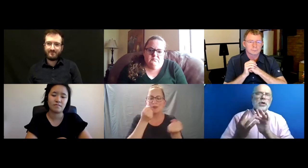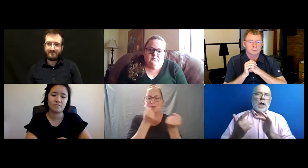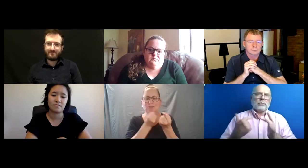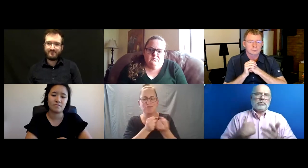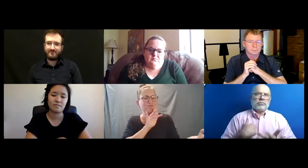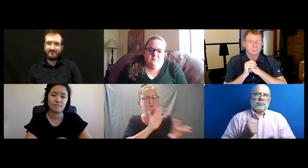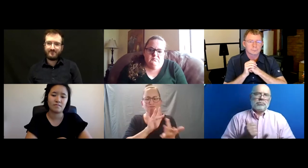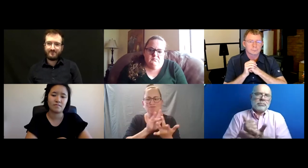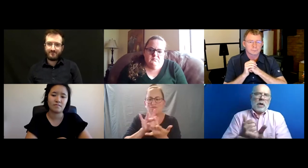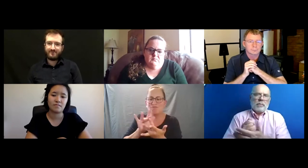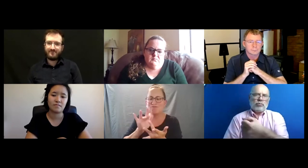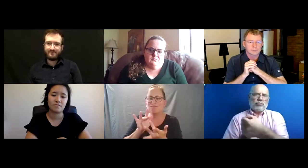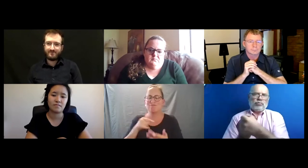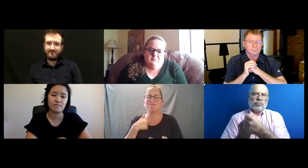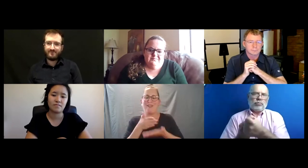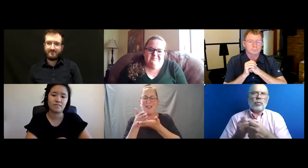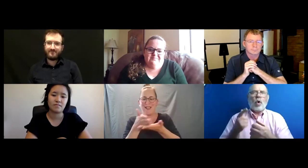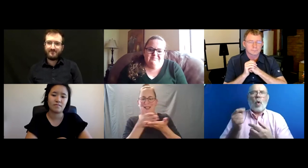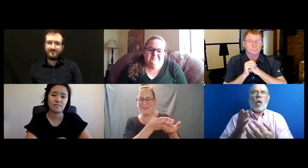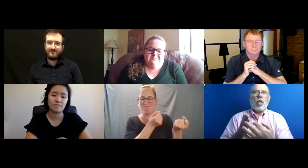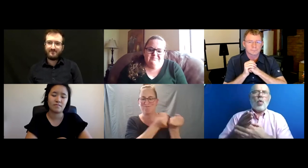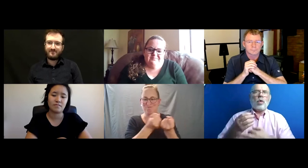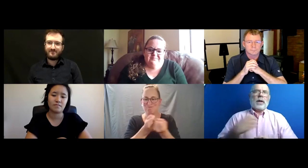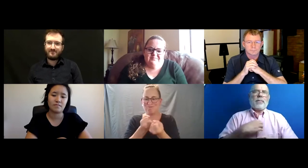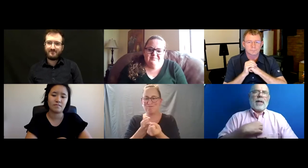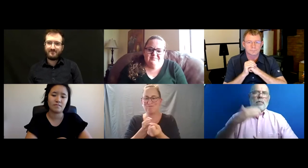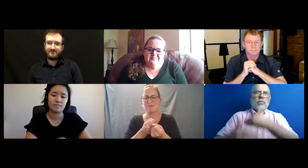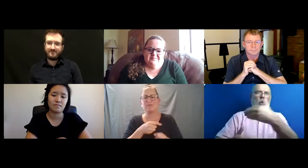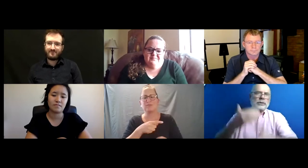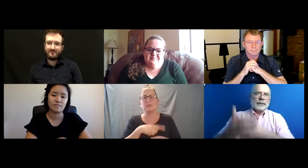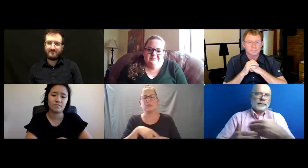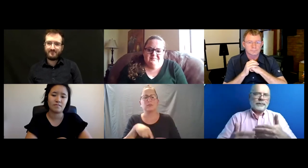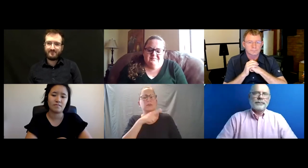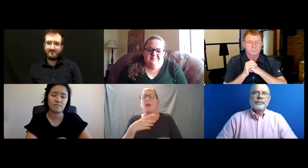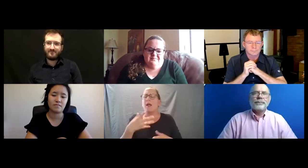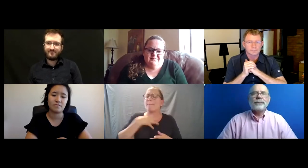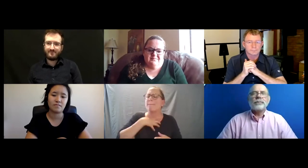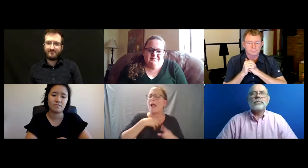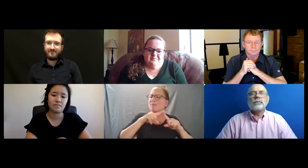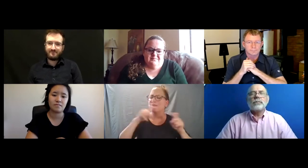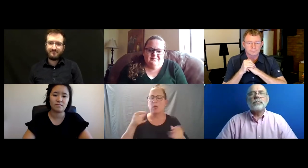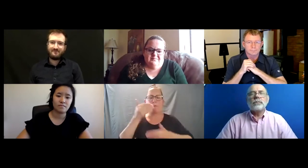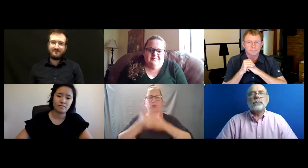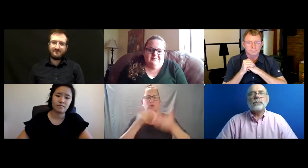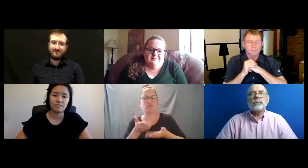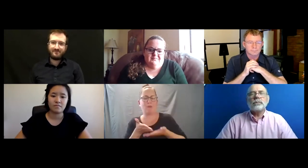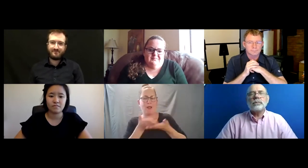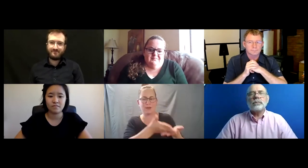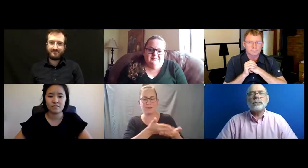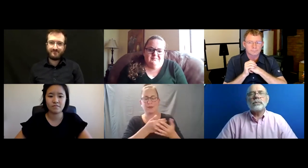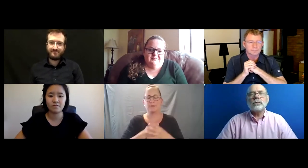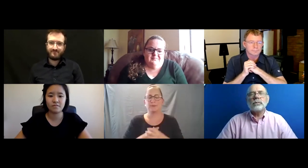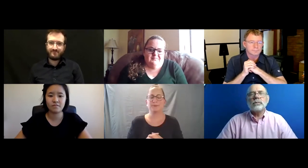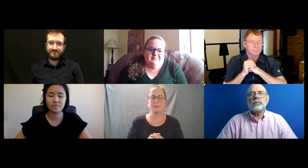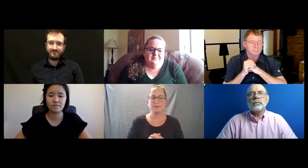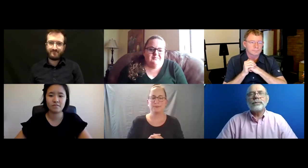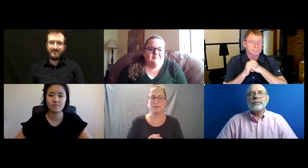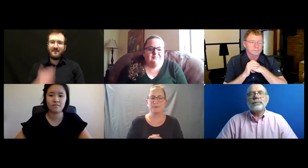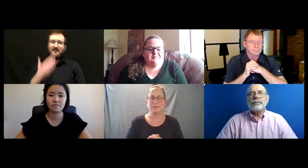they've experienced employment discrimination and other realms of discrimination. I can support them